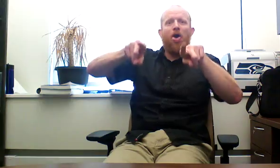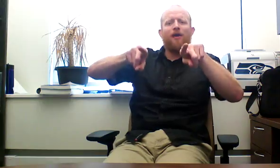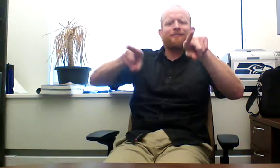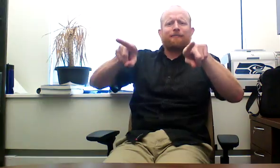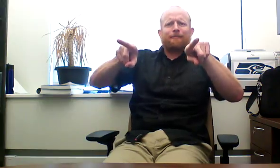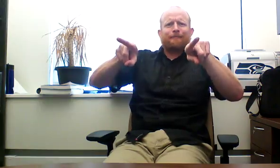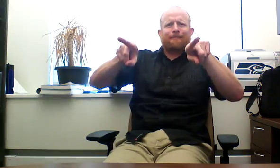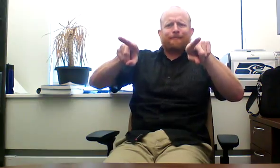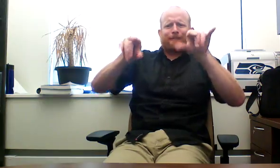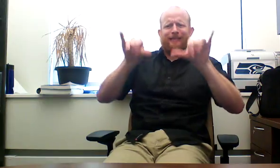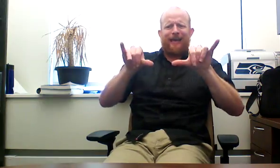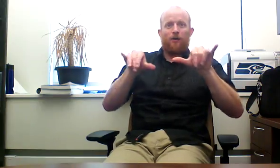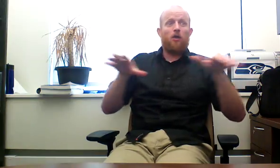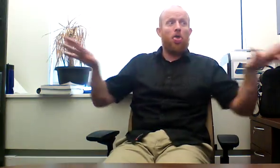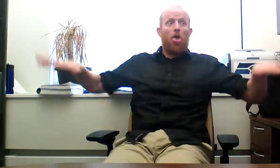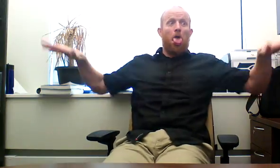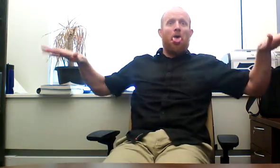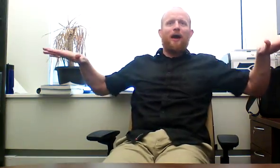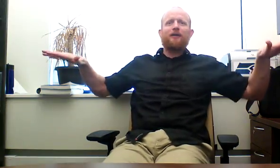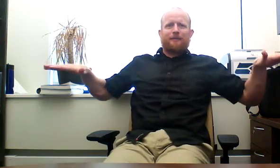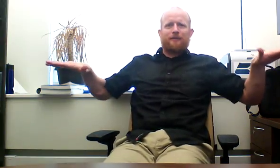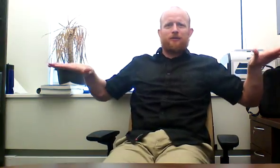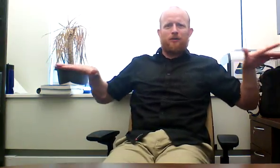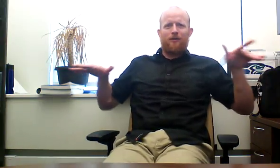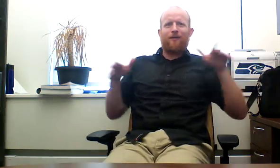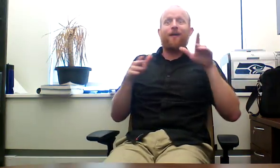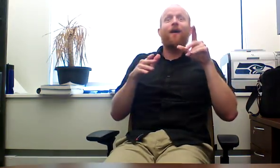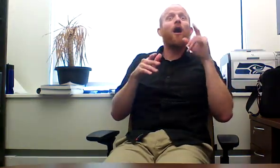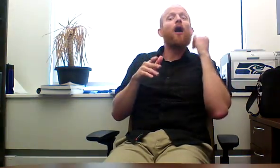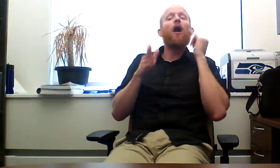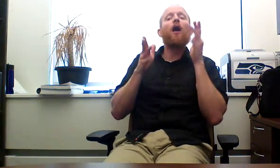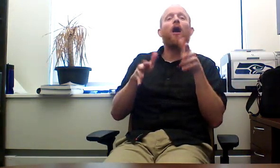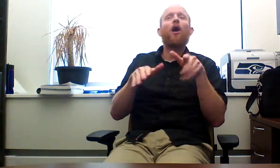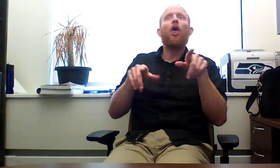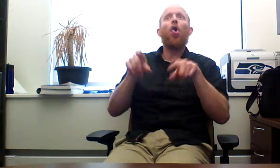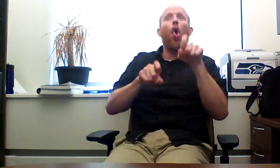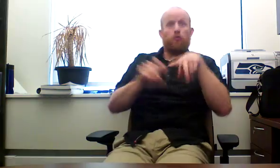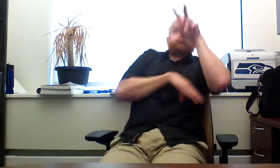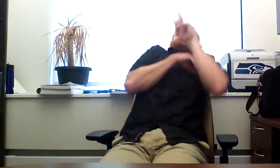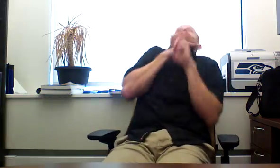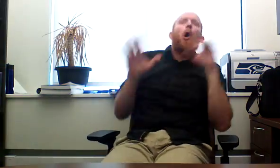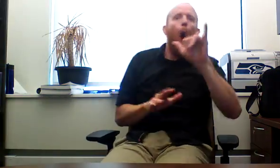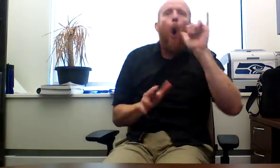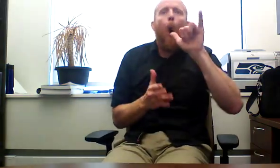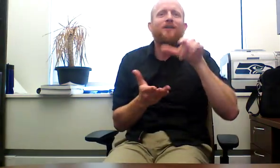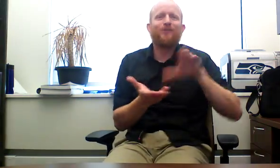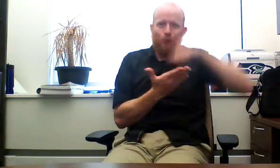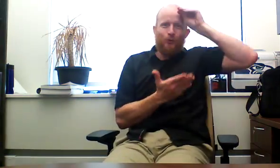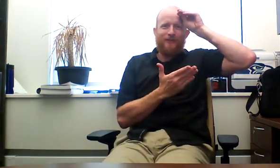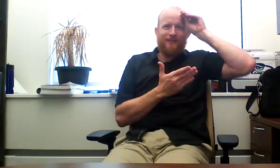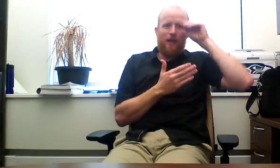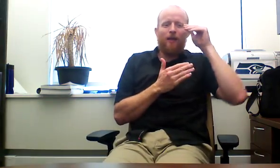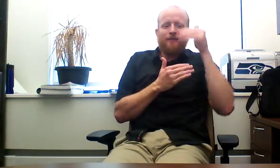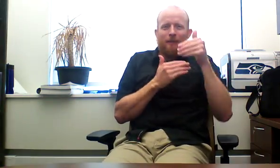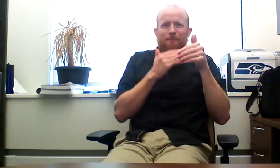they start to kick, they'll kind of learn how to keep their legs and their arms, their limbs, and they'll learn that if they